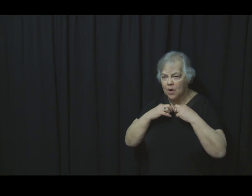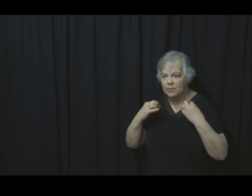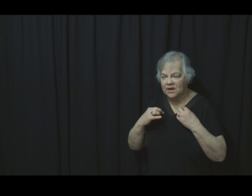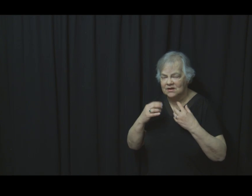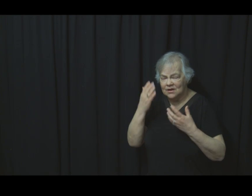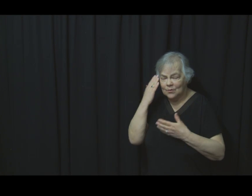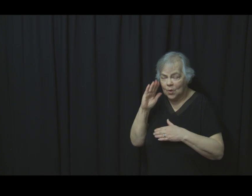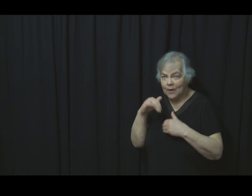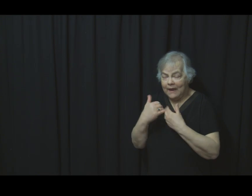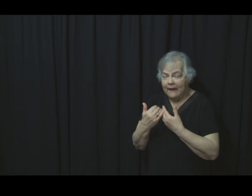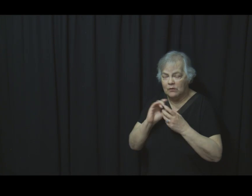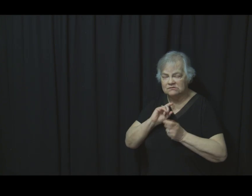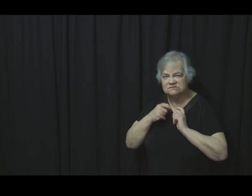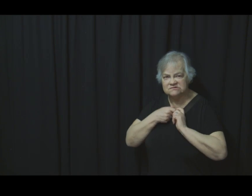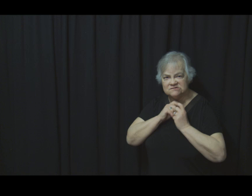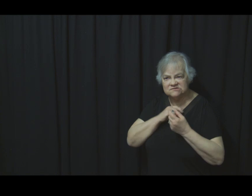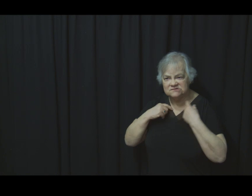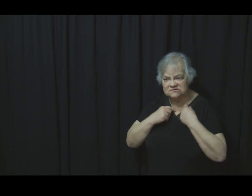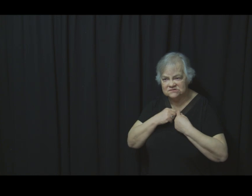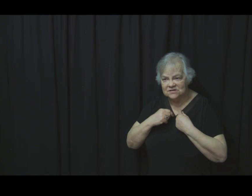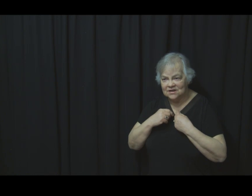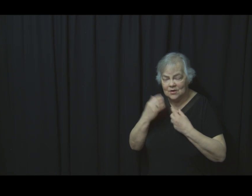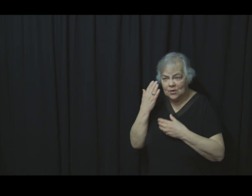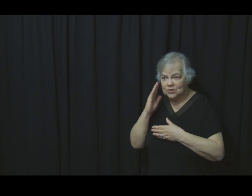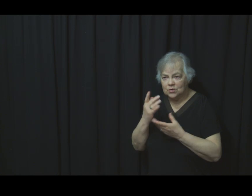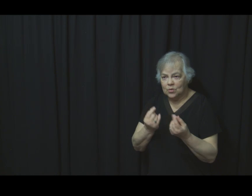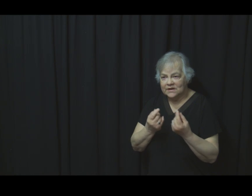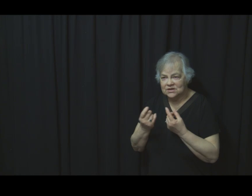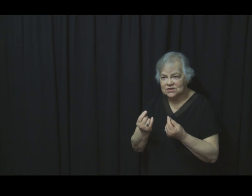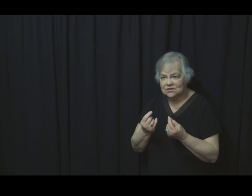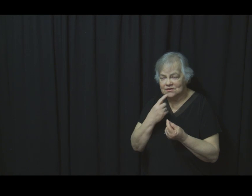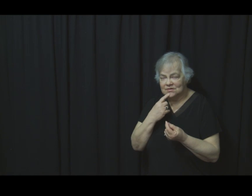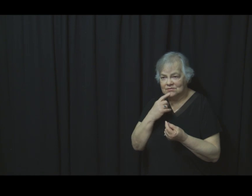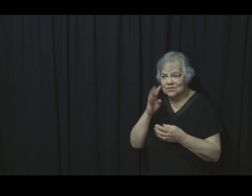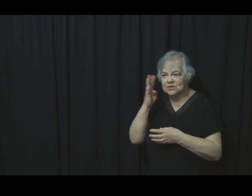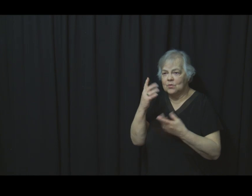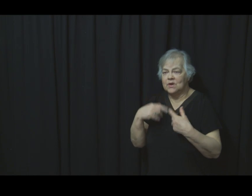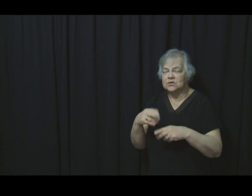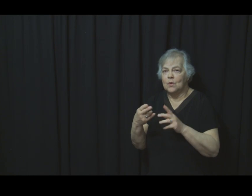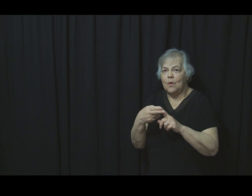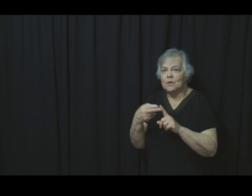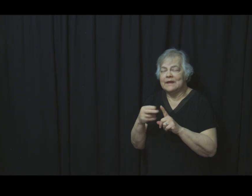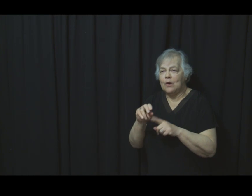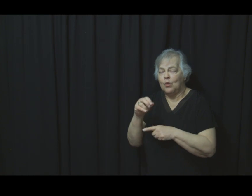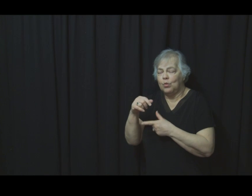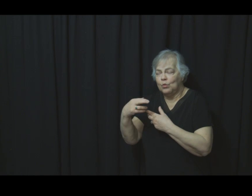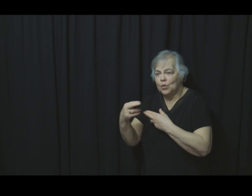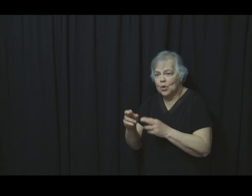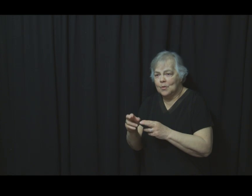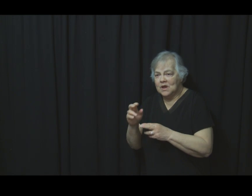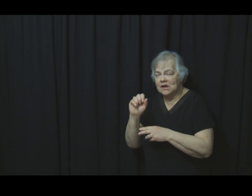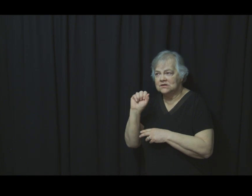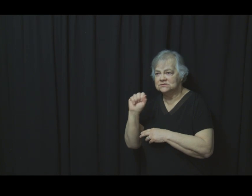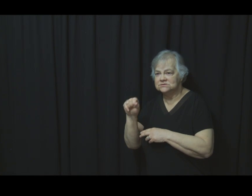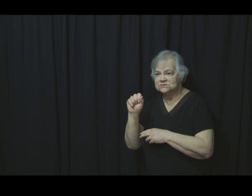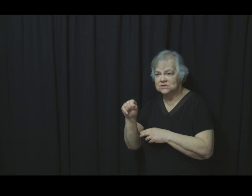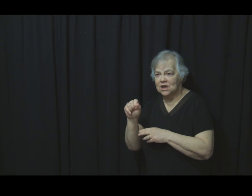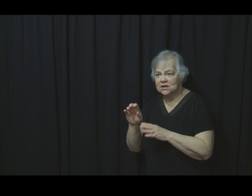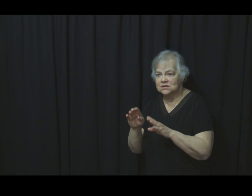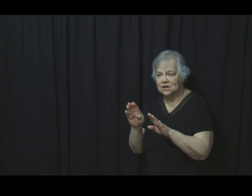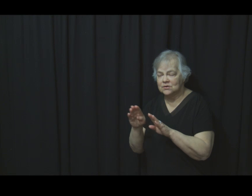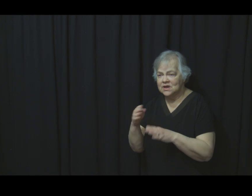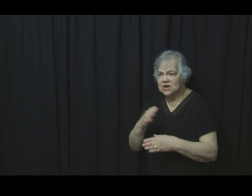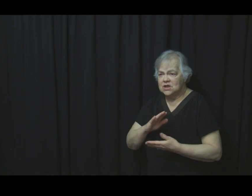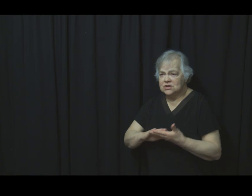tie it, so wasn't sure what to do, but he just took a chance. He went to the hotel room next door, knocked on the door, excuse